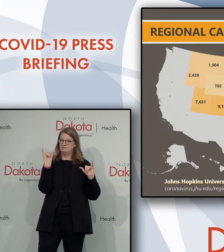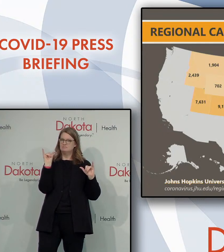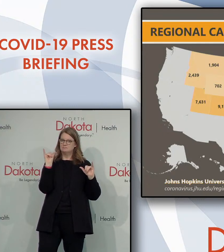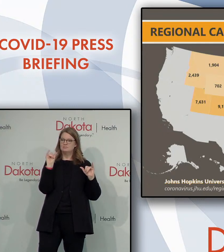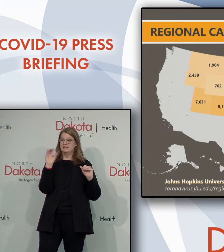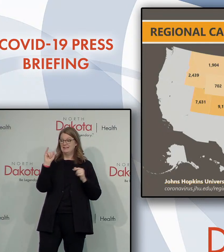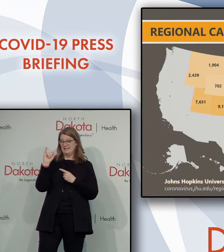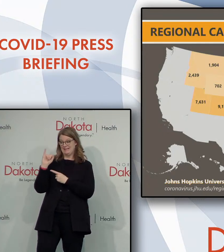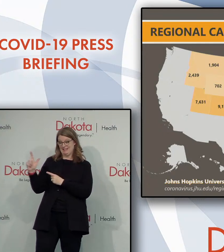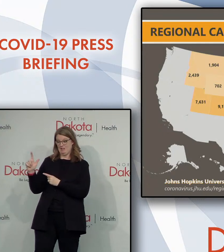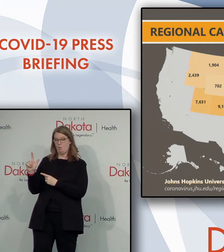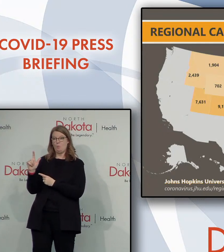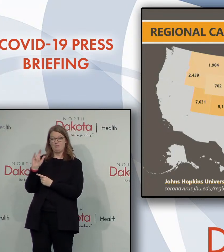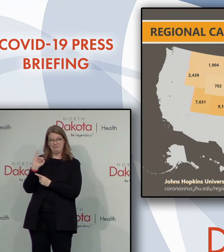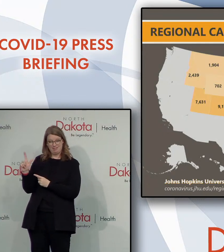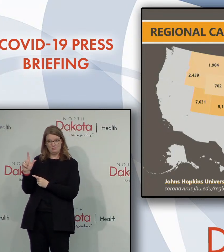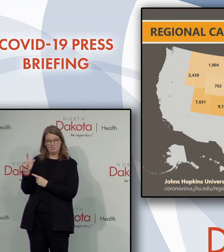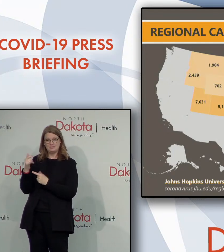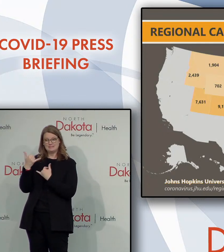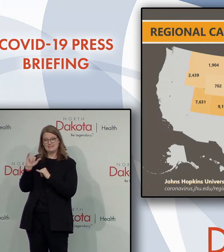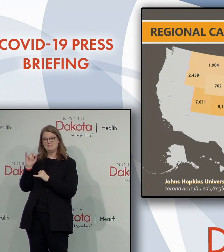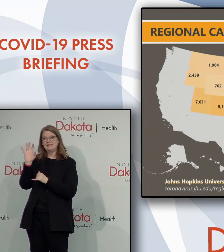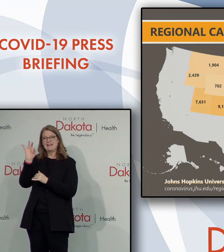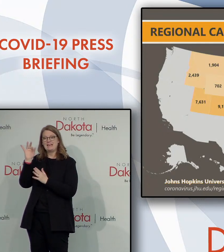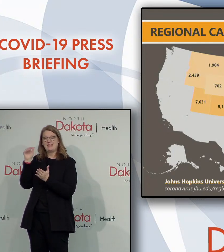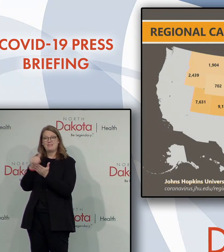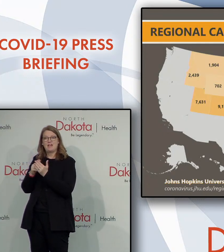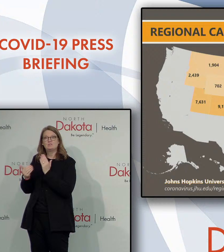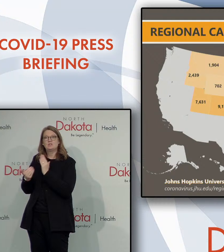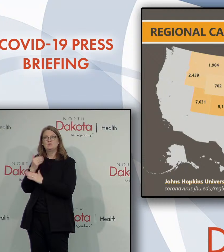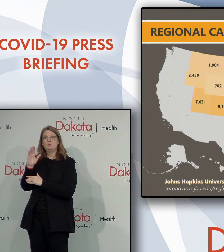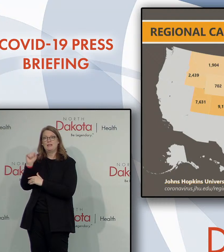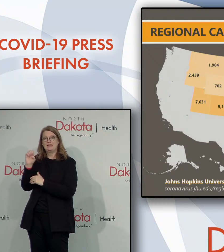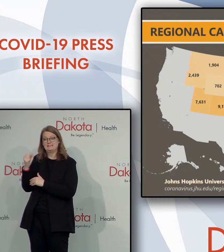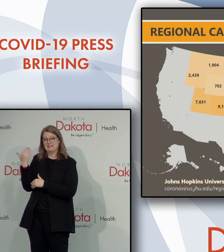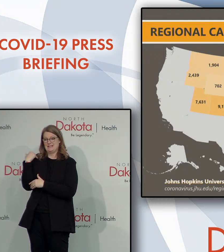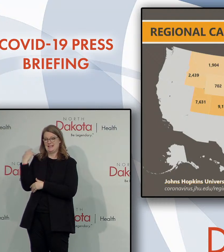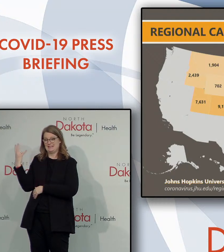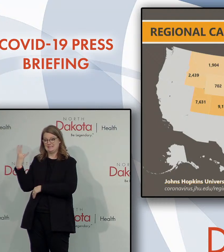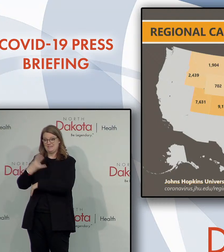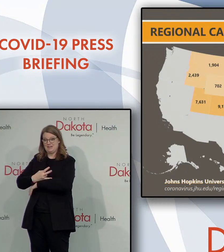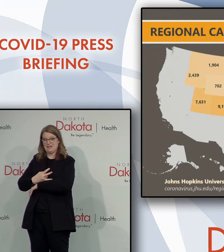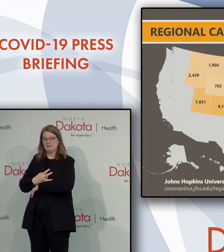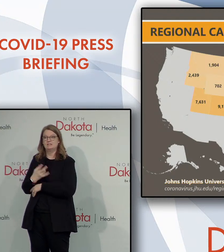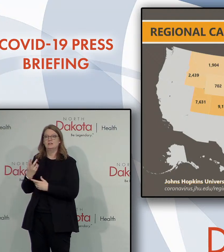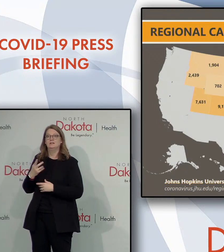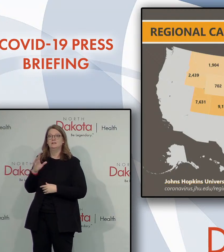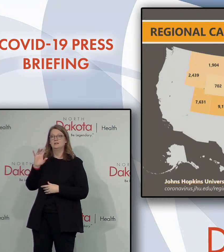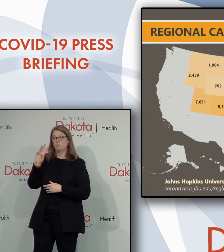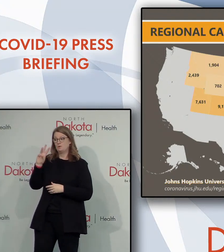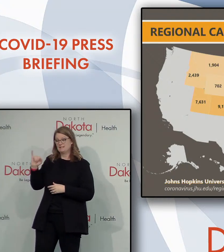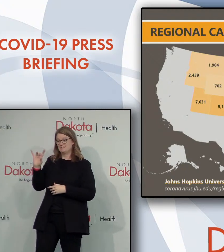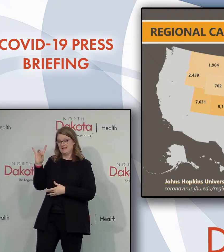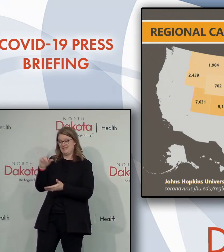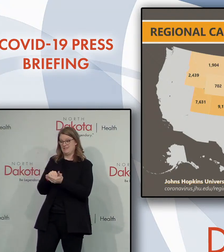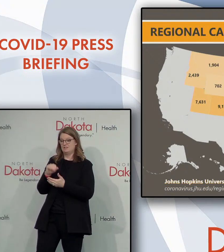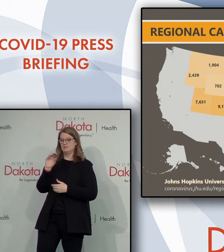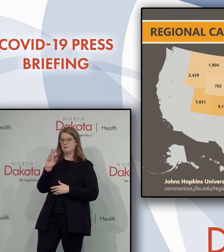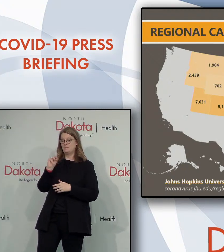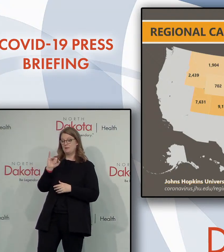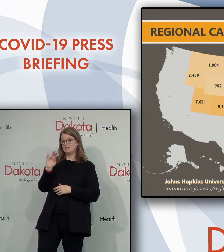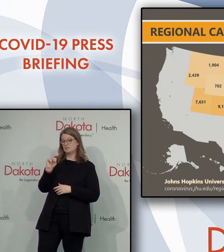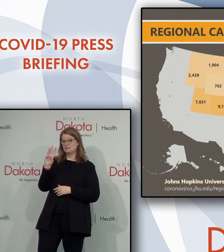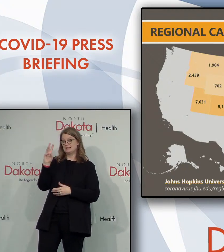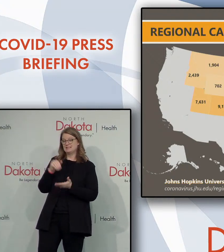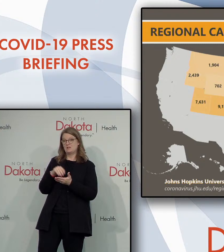numbers. Illinois still with 19,000 new cases in the last 7 days, 8,000 in Wisconsin, 6,100 in